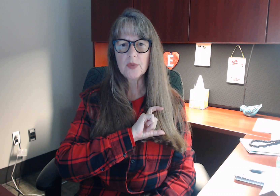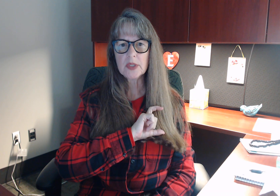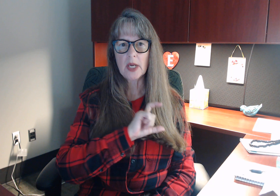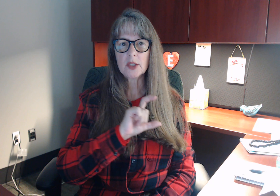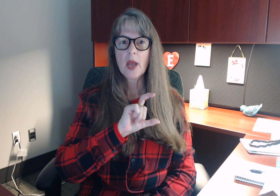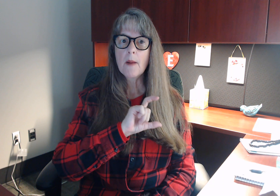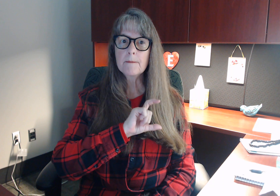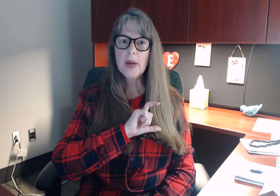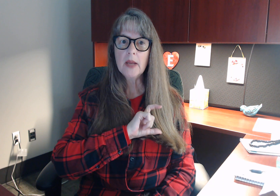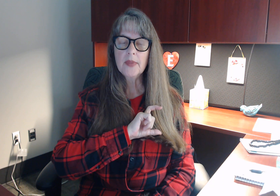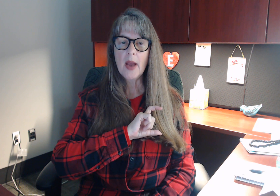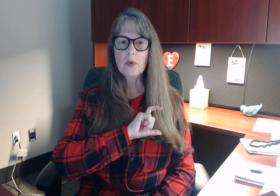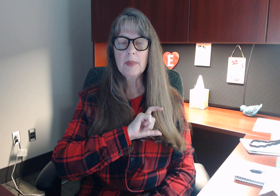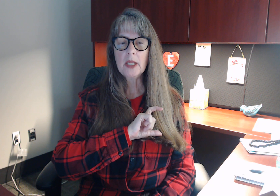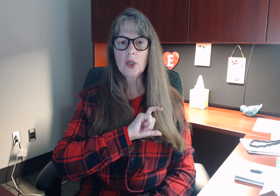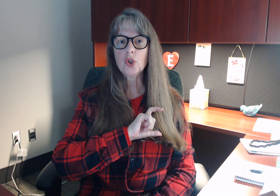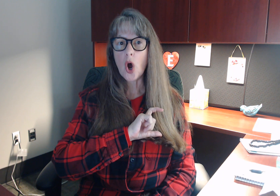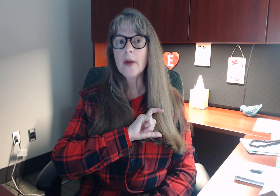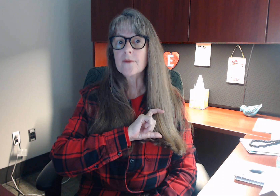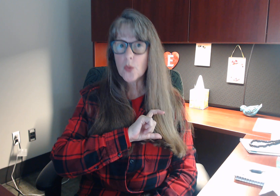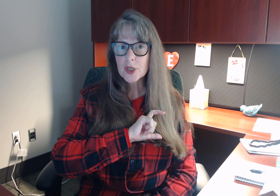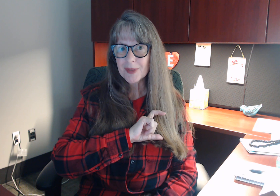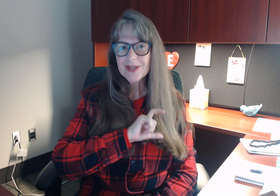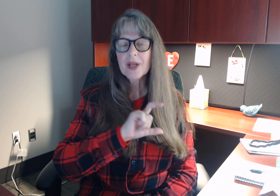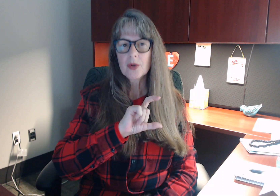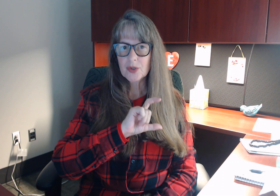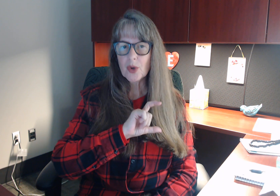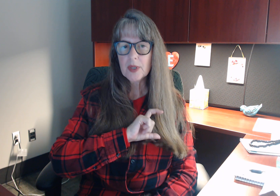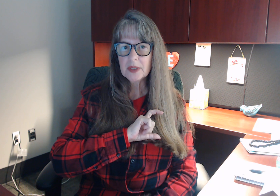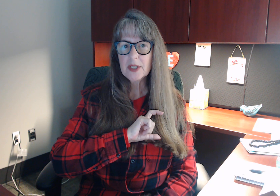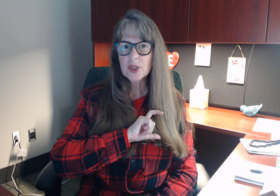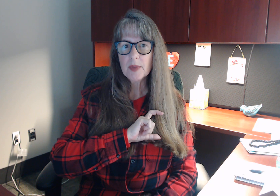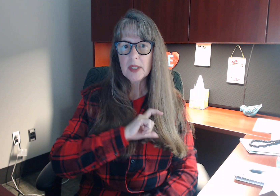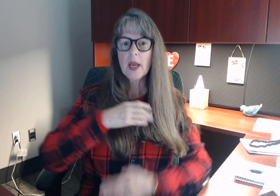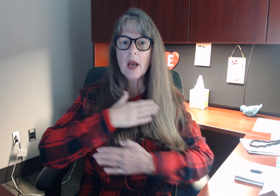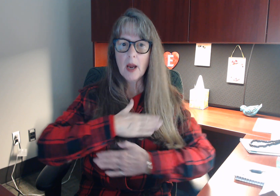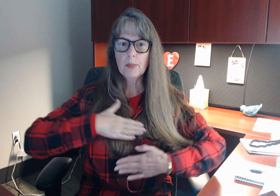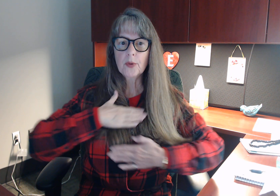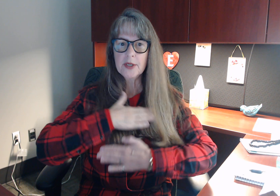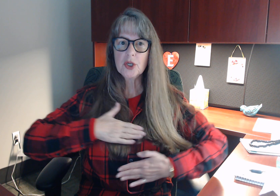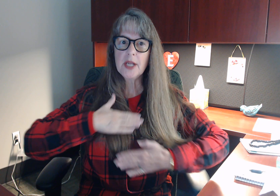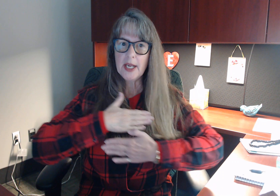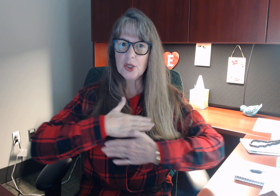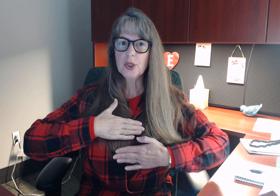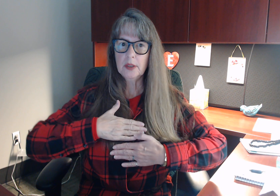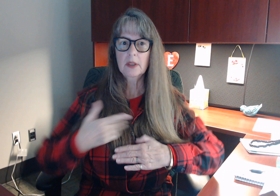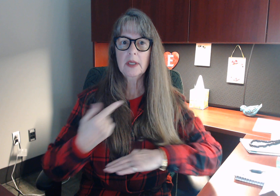signs, but that would be law enforcement. So Policeman Appreciation